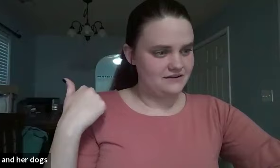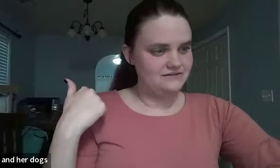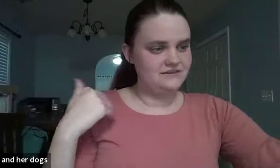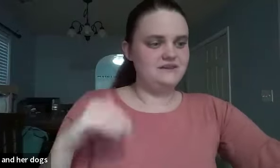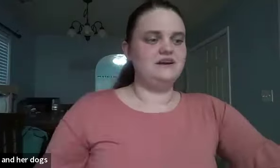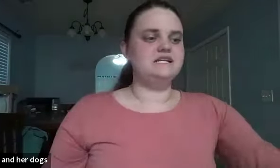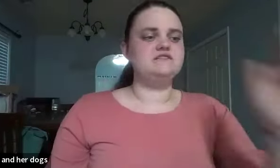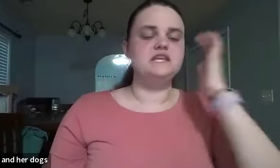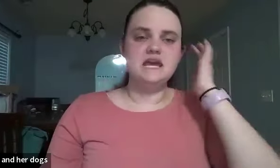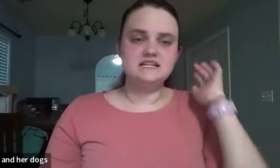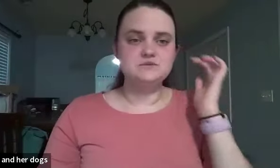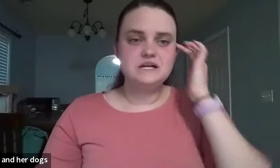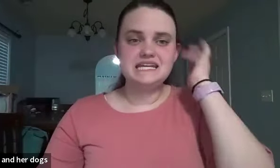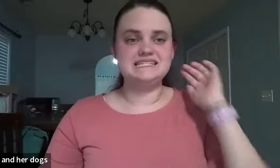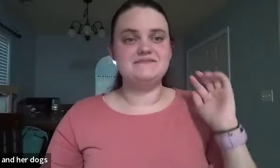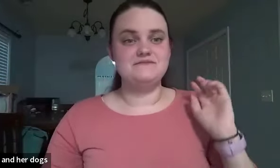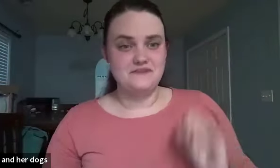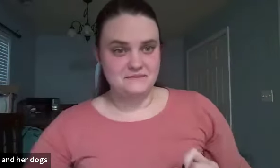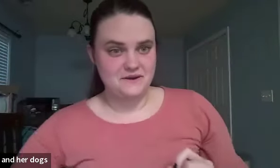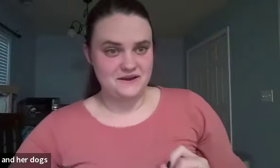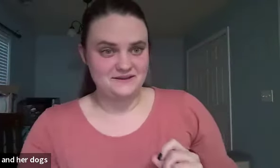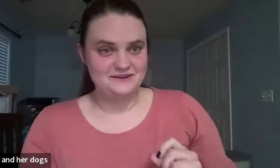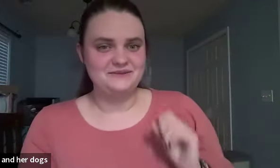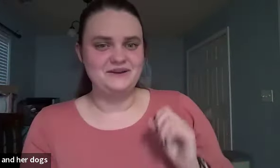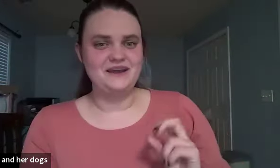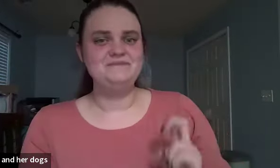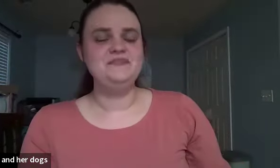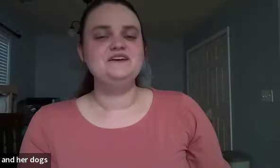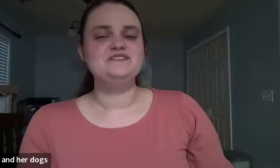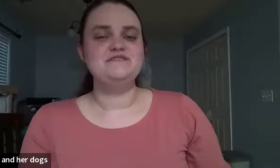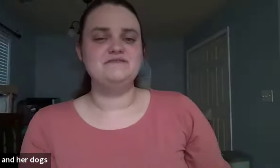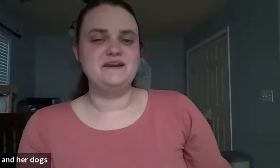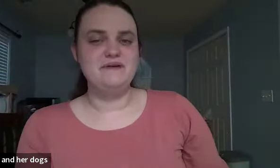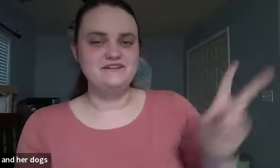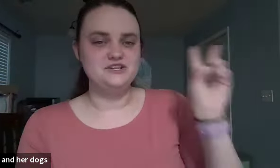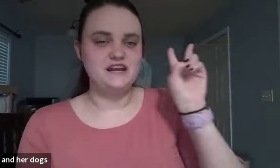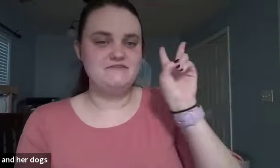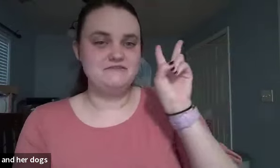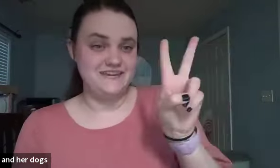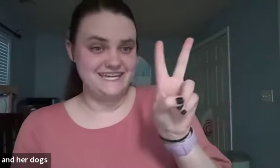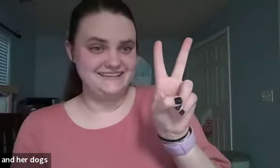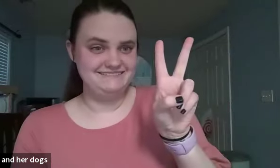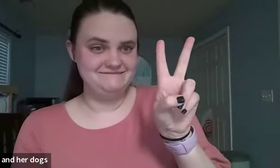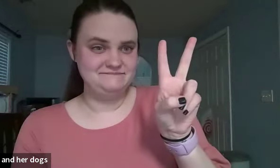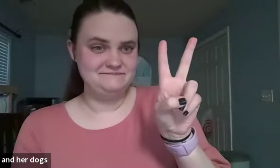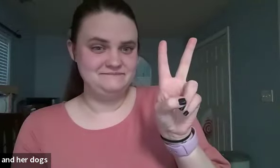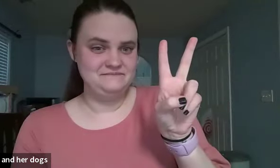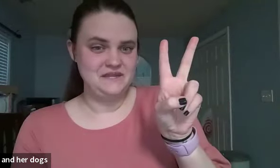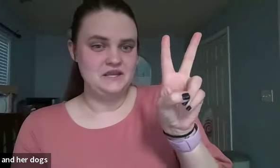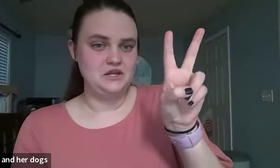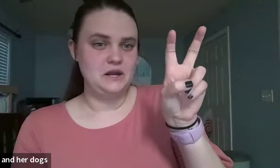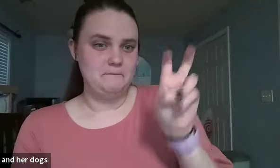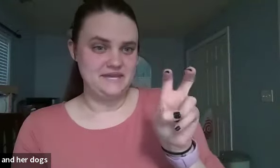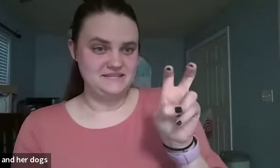back. All right, so the next one is vampire, okay? So for vampires, you're going to have a V. You're going to bend